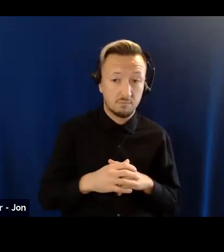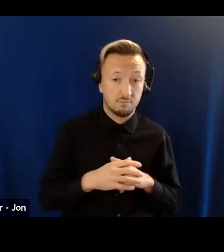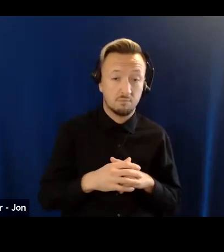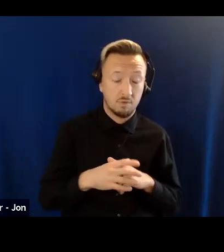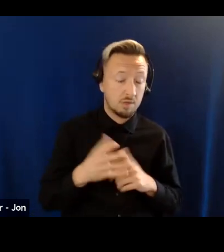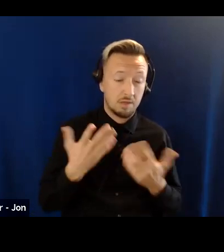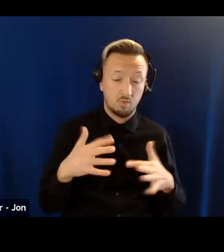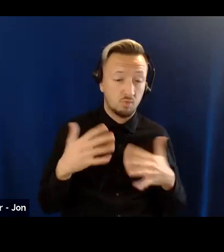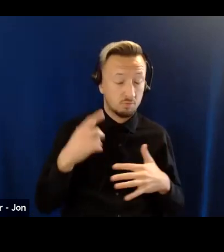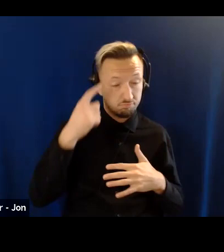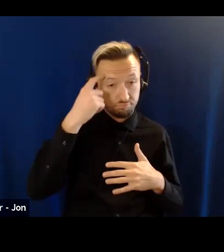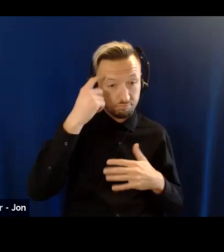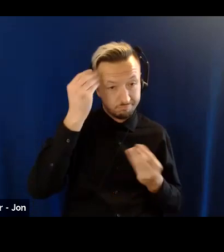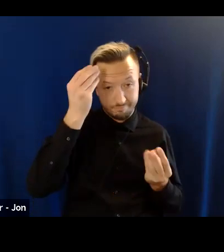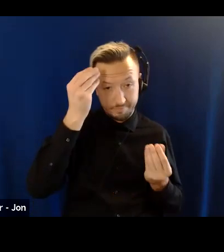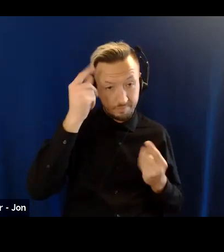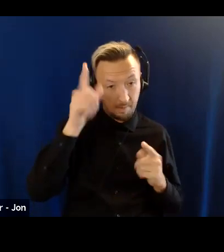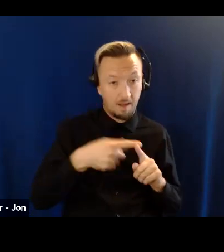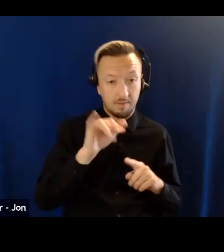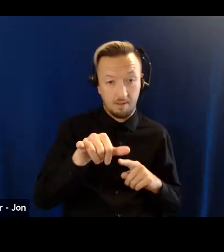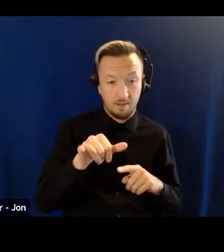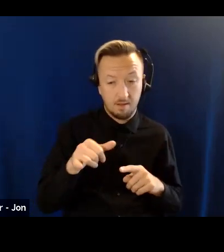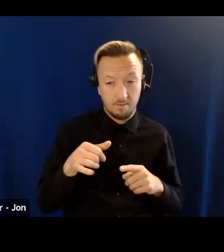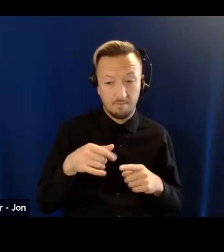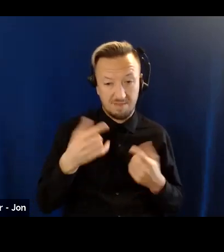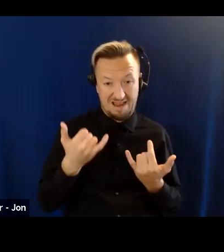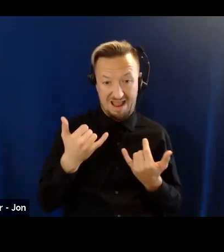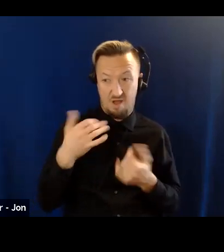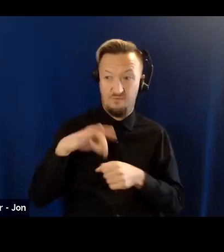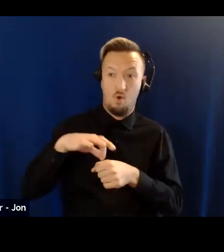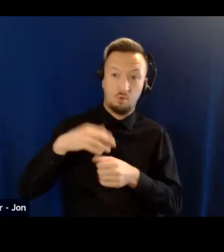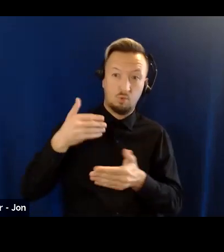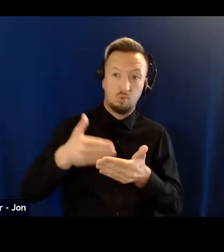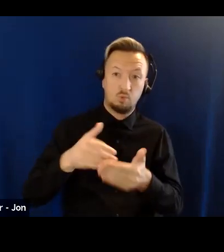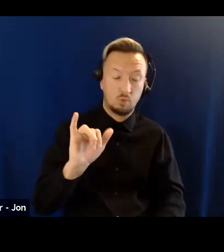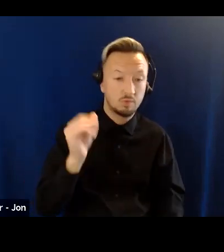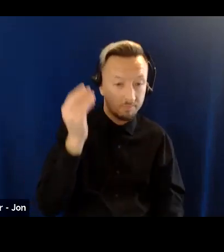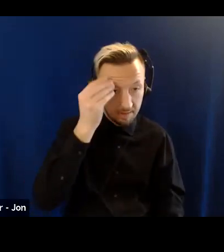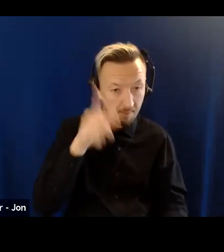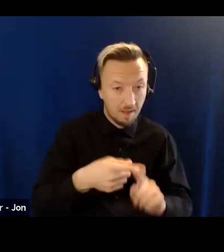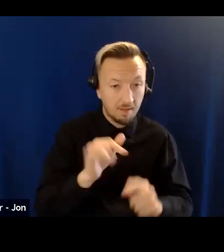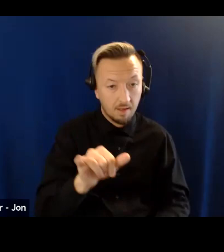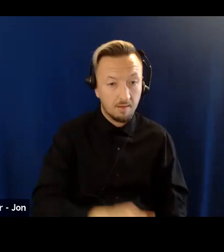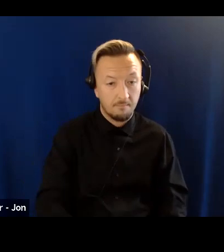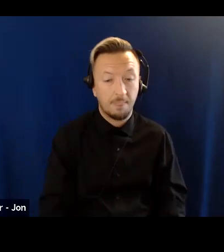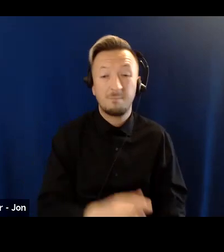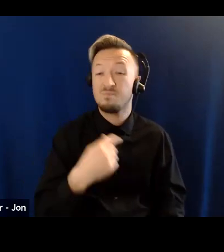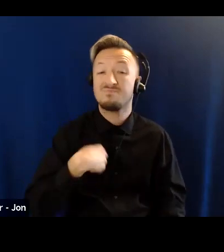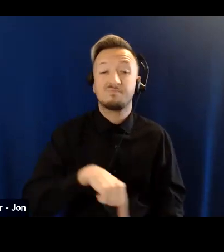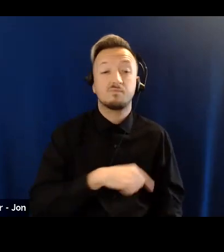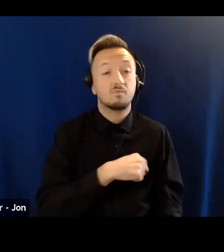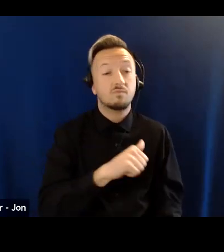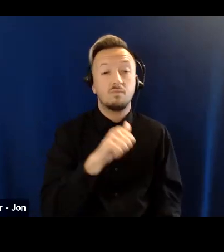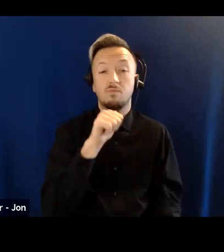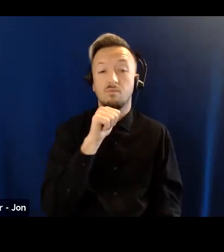it's definitely on my mind as we are in our early voting period. So that's one thing. We do not